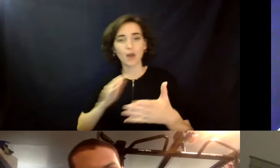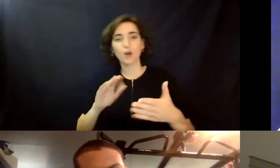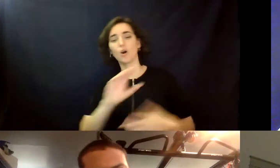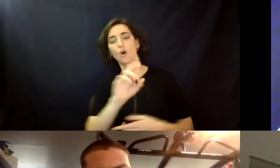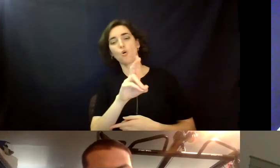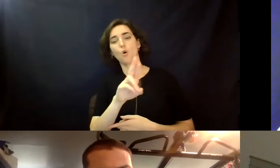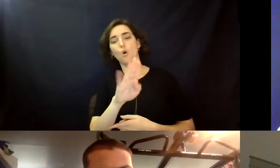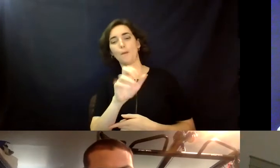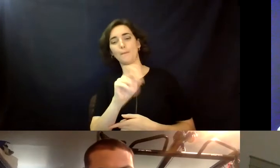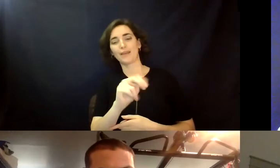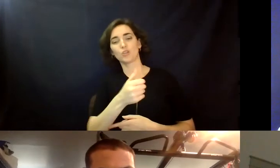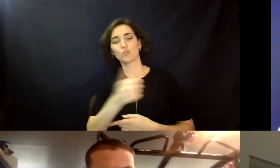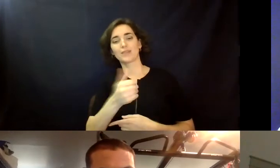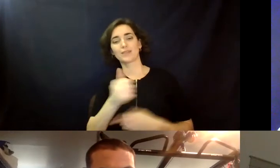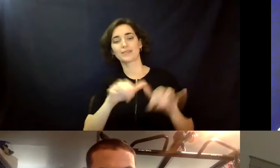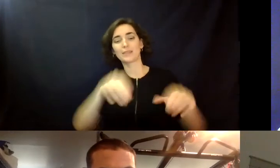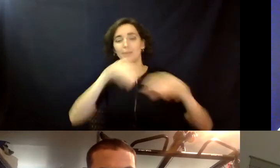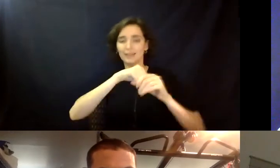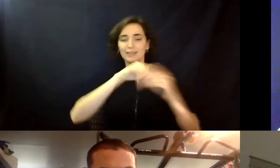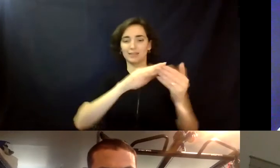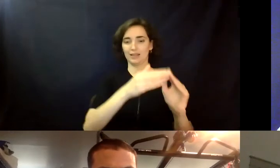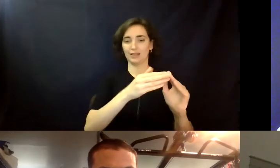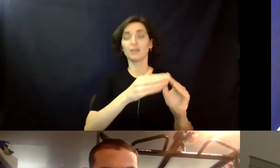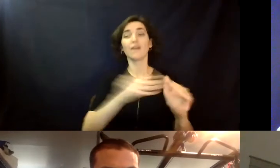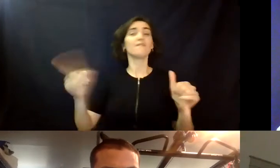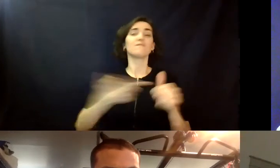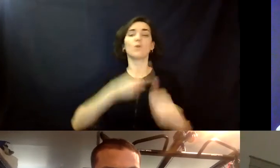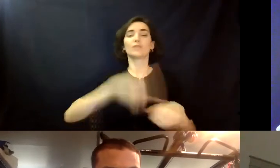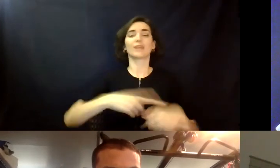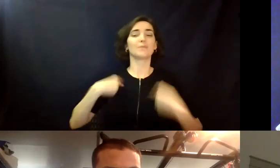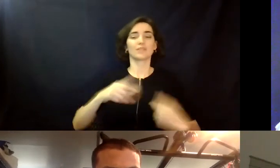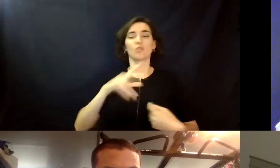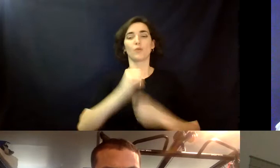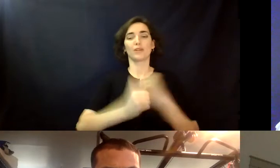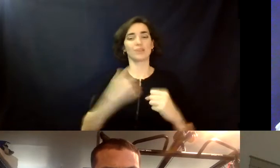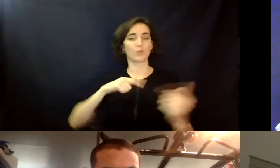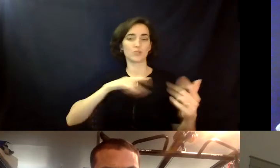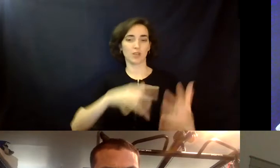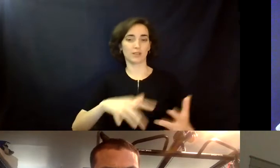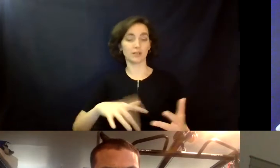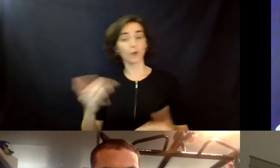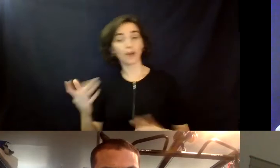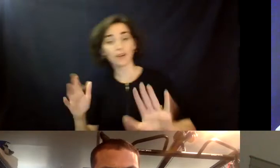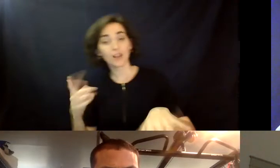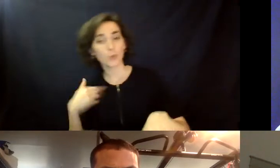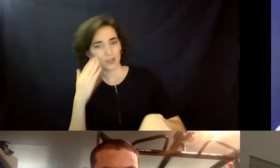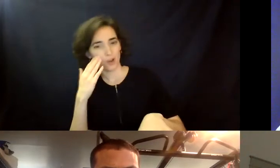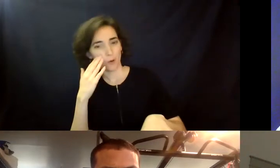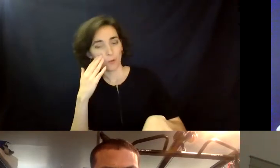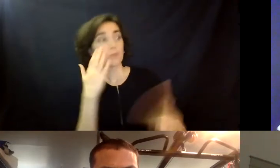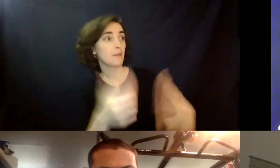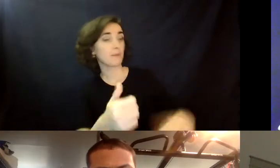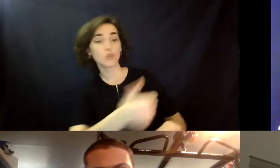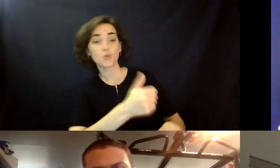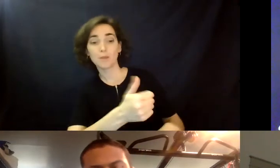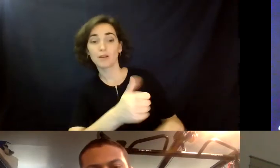system that's been conducted in 30 years. Because we know that although maybe that transportation system hasn't